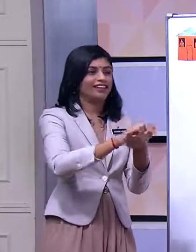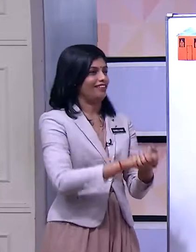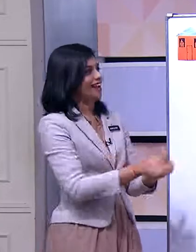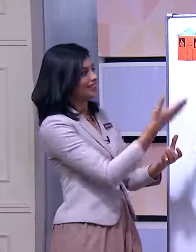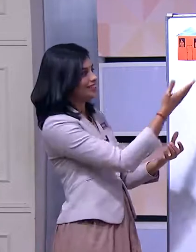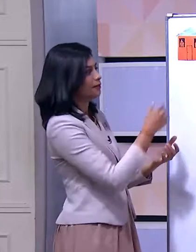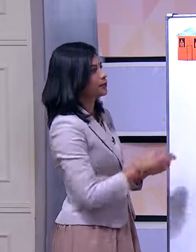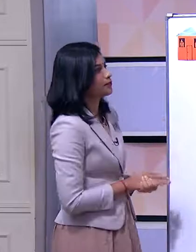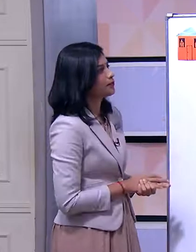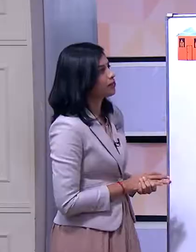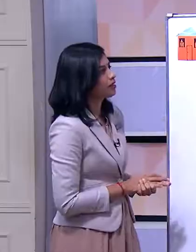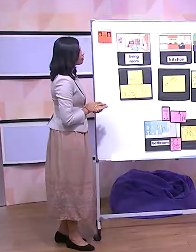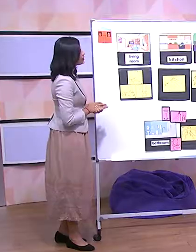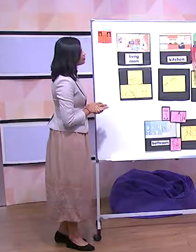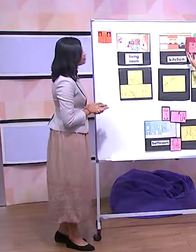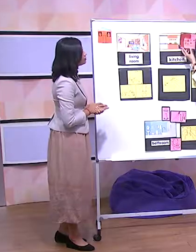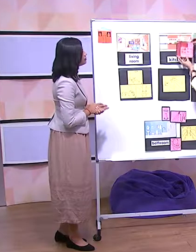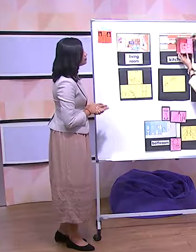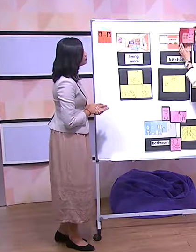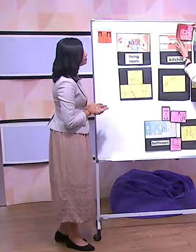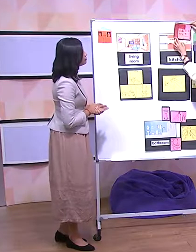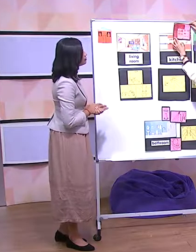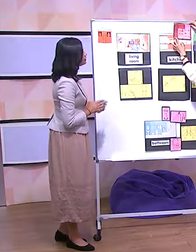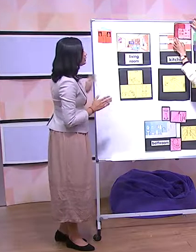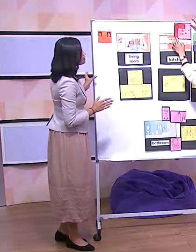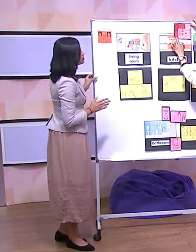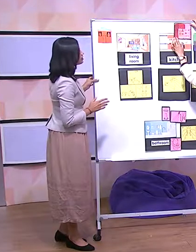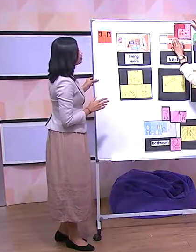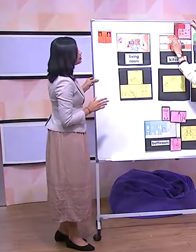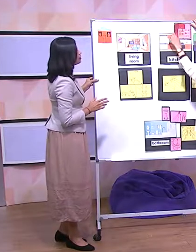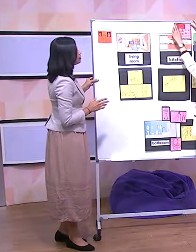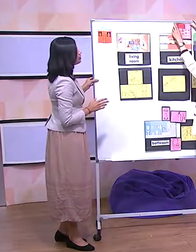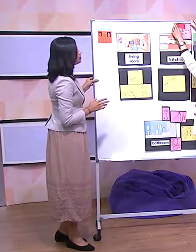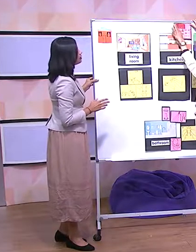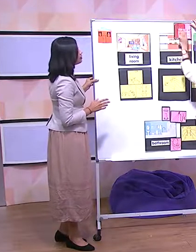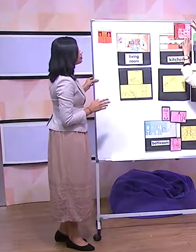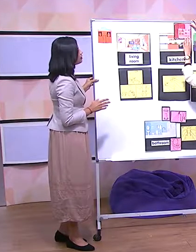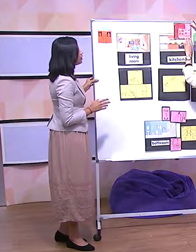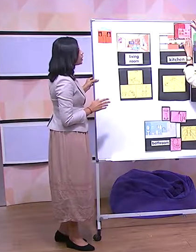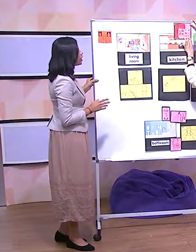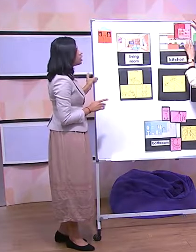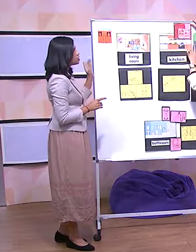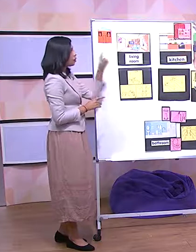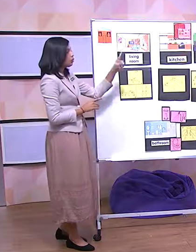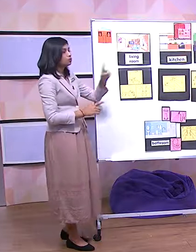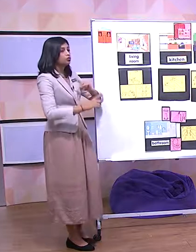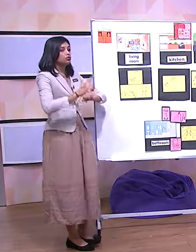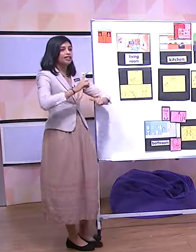All right. Mm-hmm. All right. I place it here. Yes. Okay. Okay, so to sign